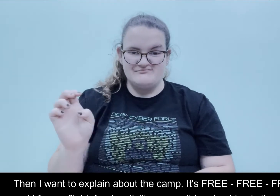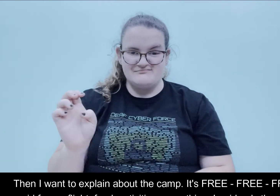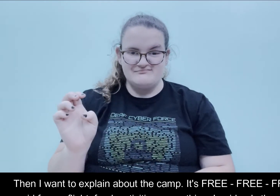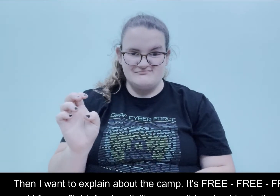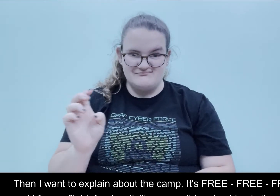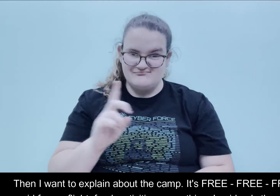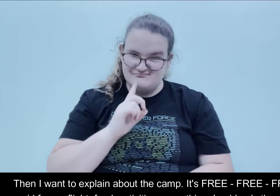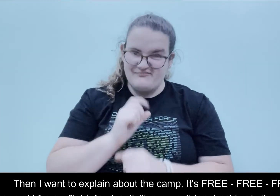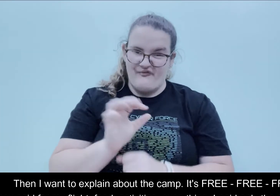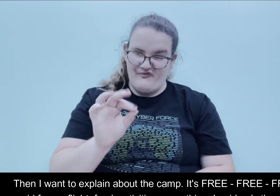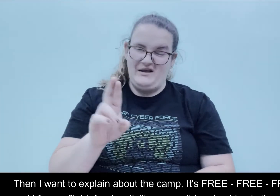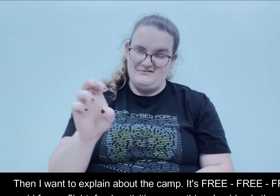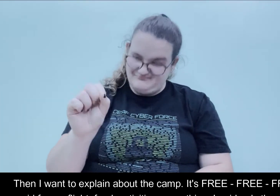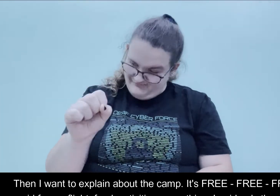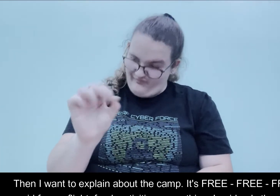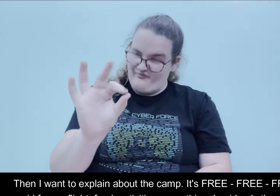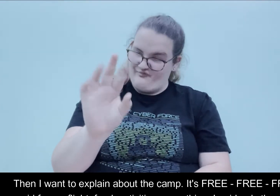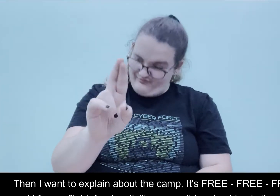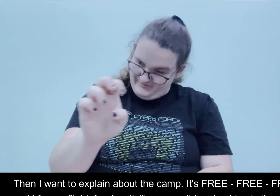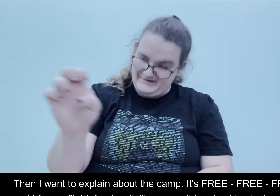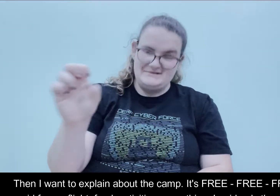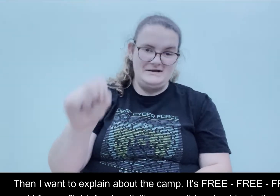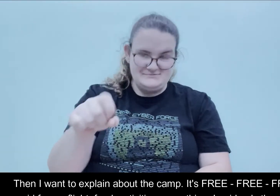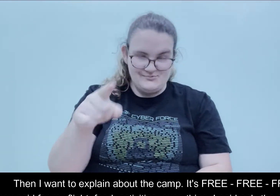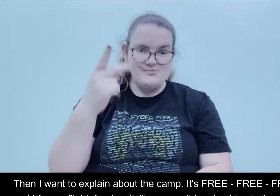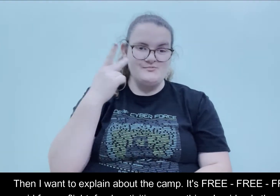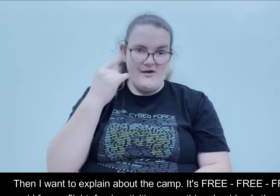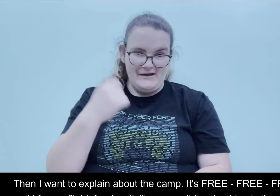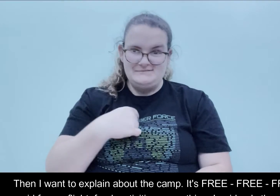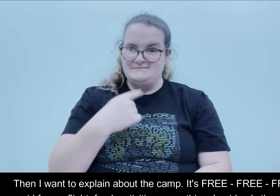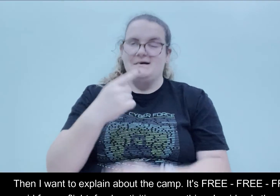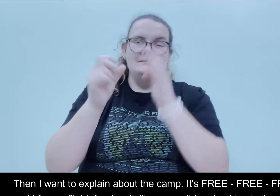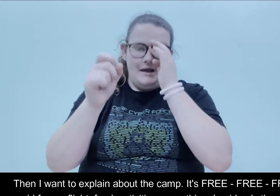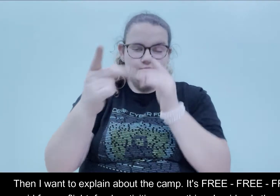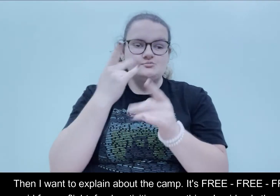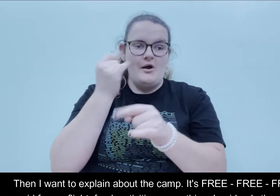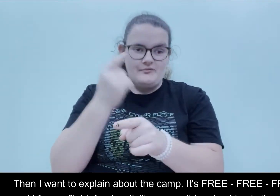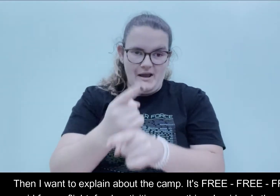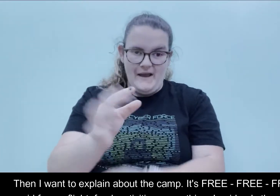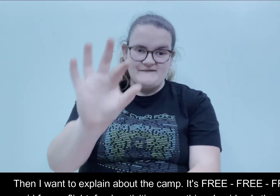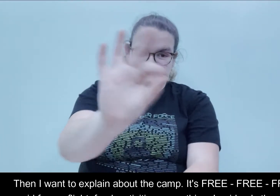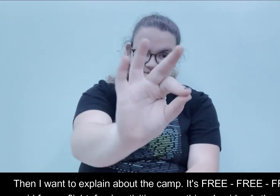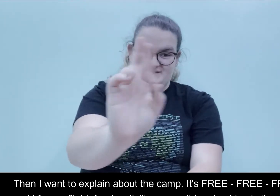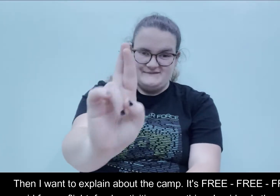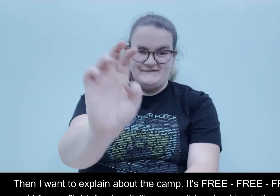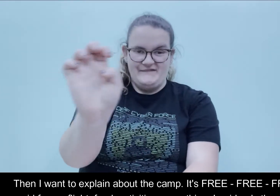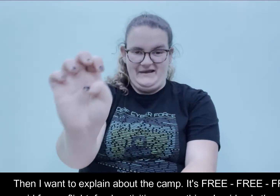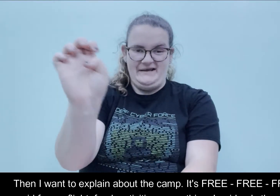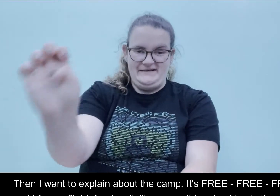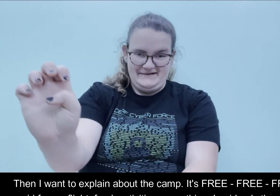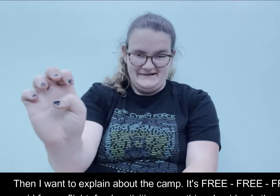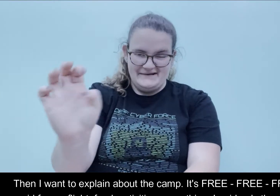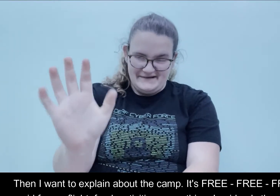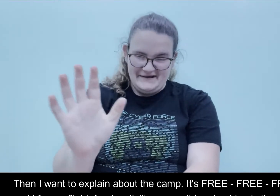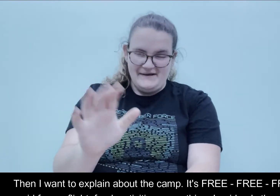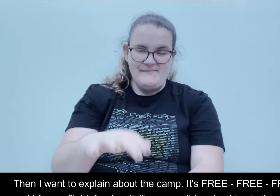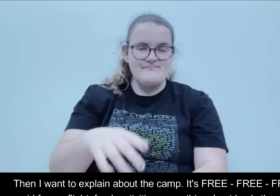basically about that camp, it was free. Yes, free. Free. Yes, you saw it